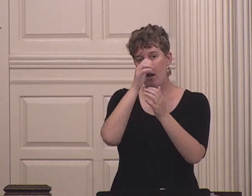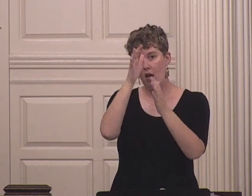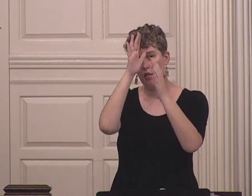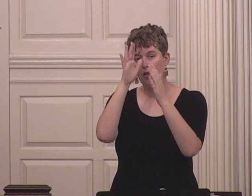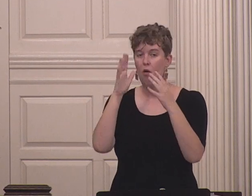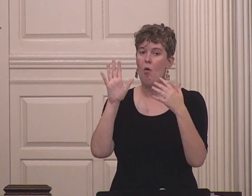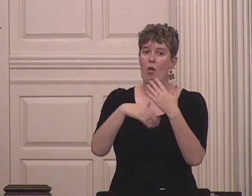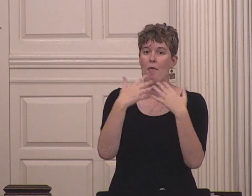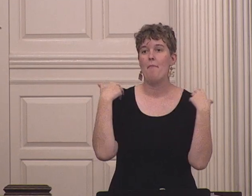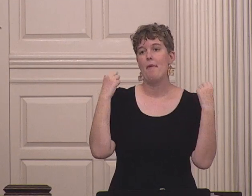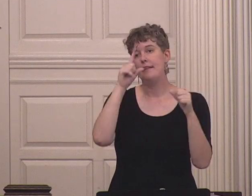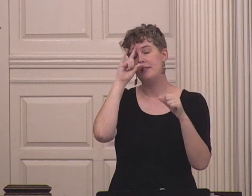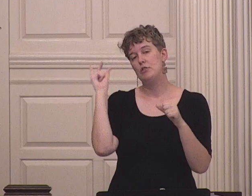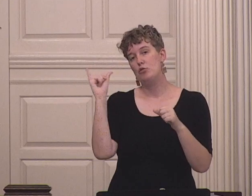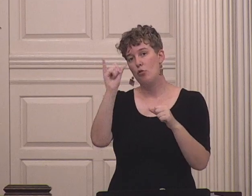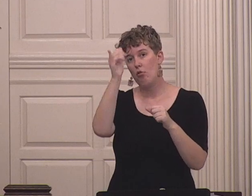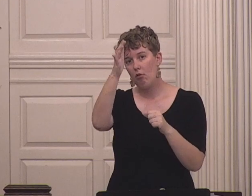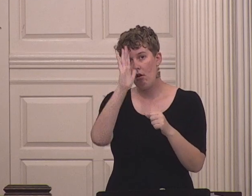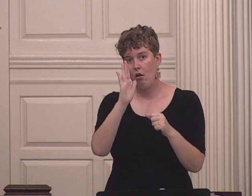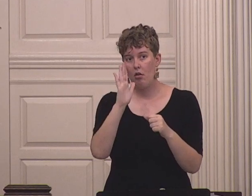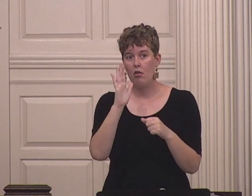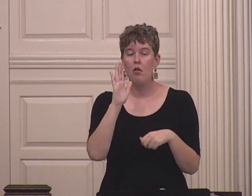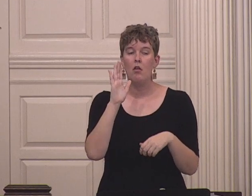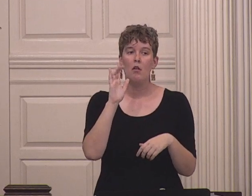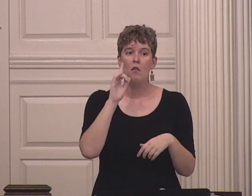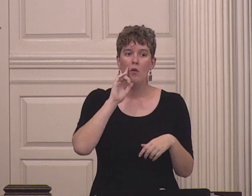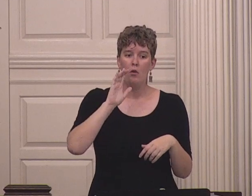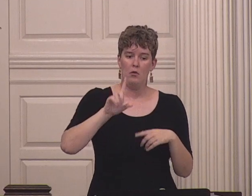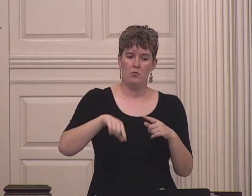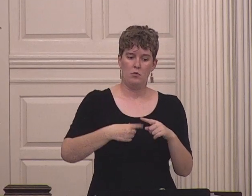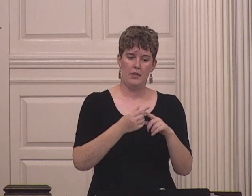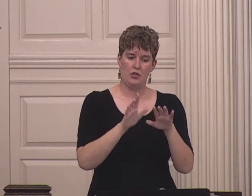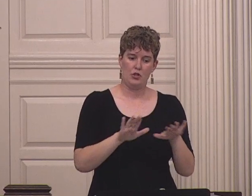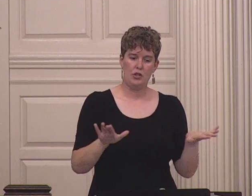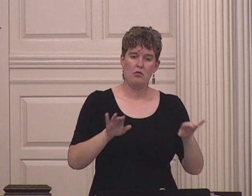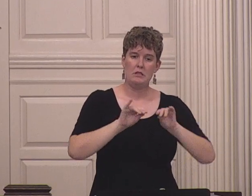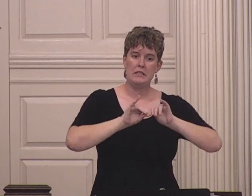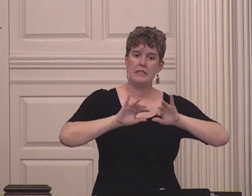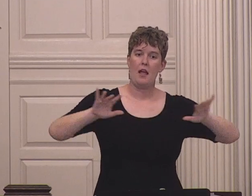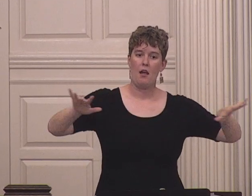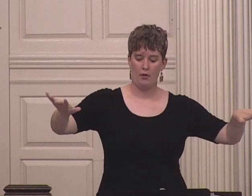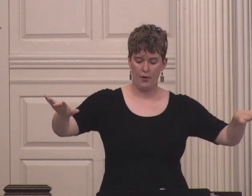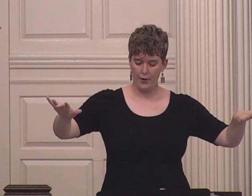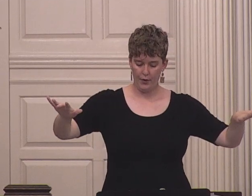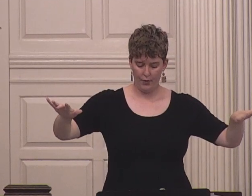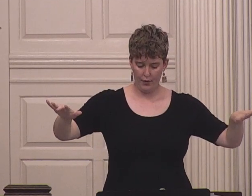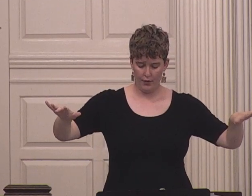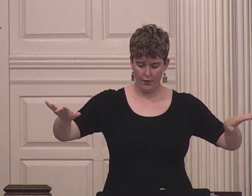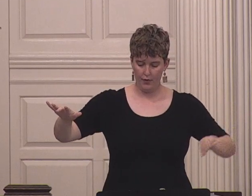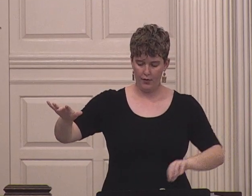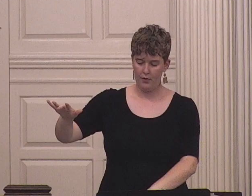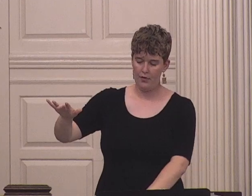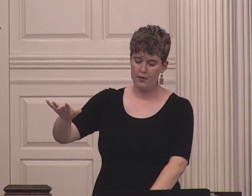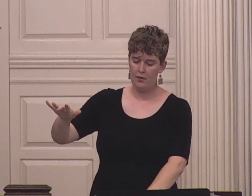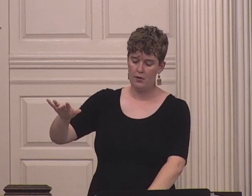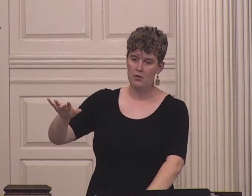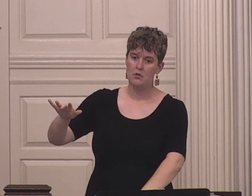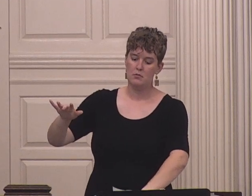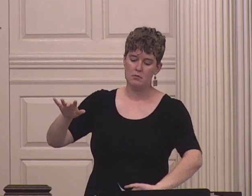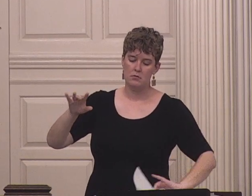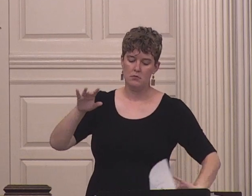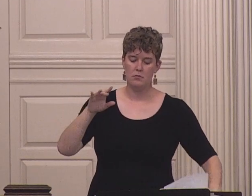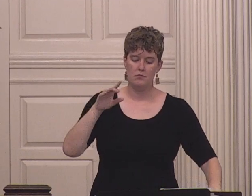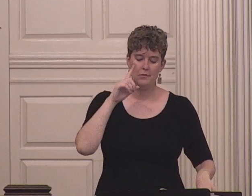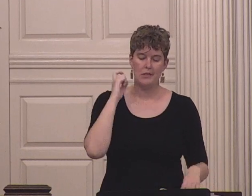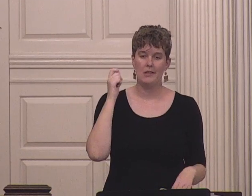and Eternal God. For when your children were scattered afar by sin,